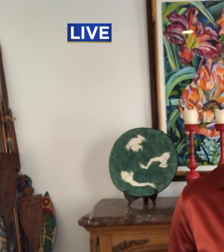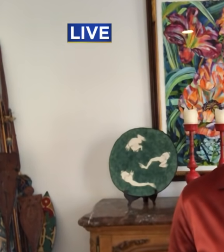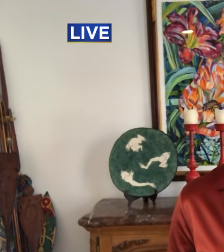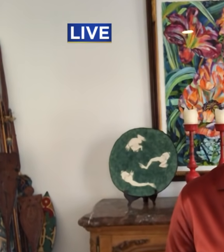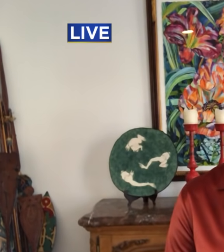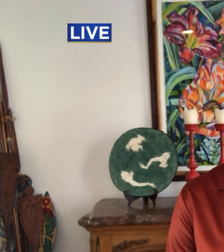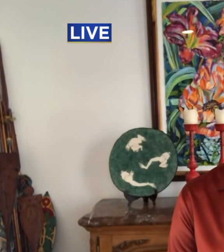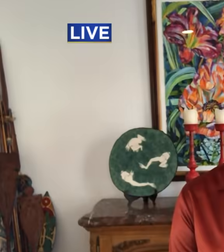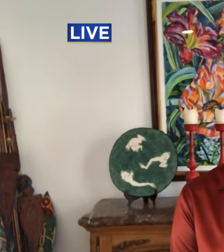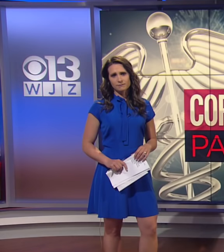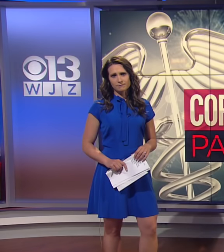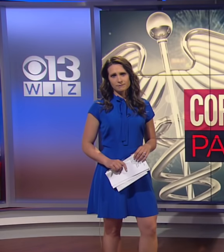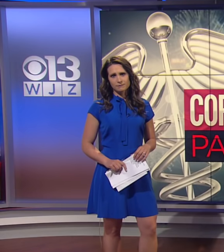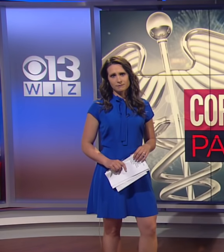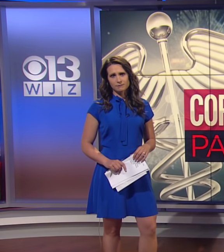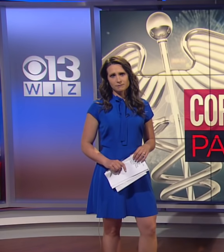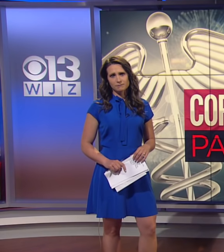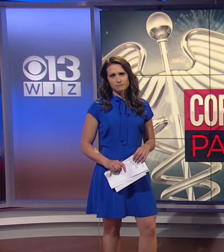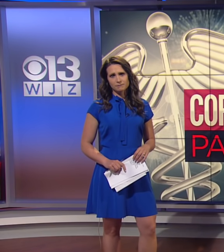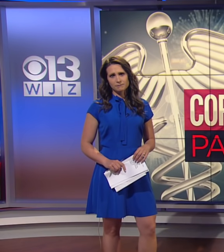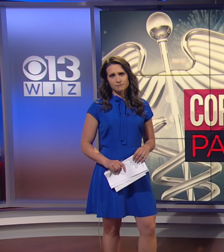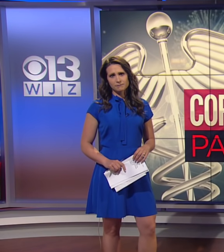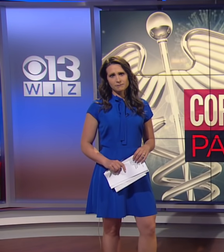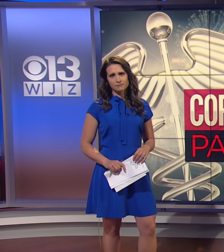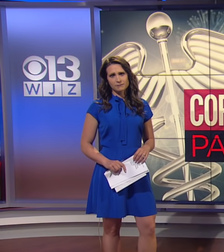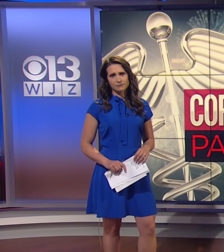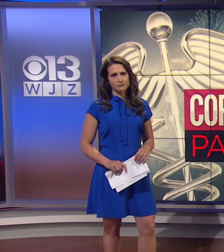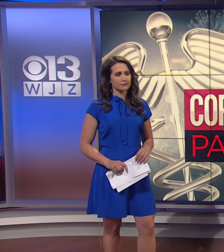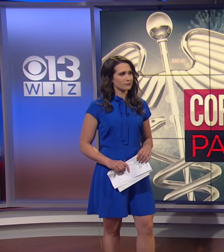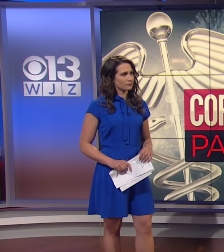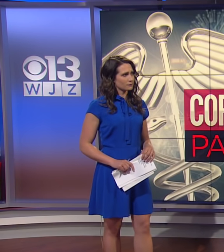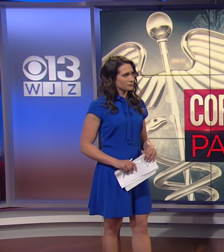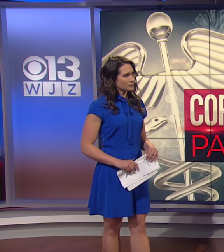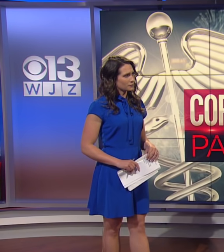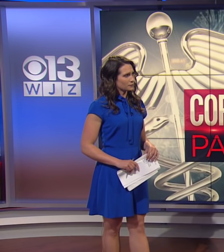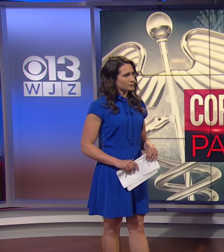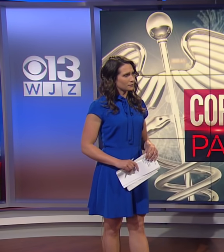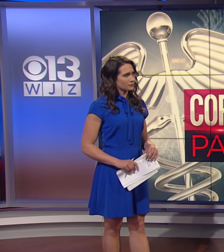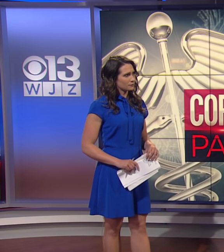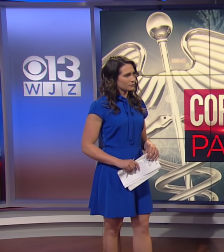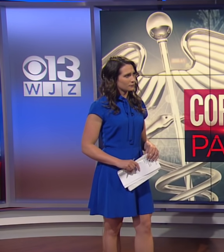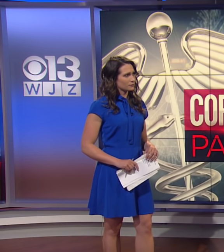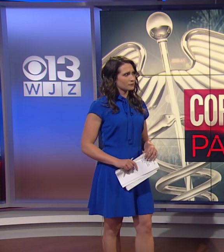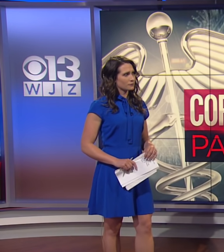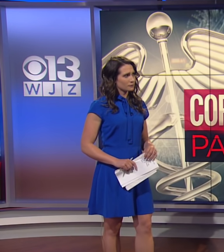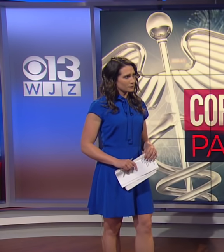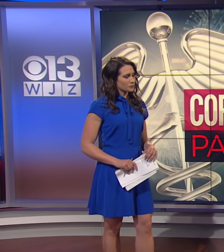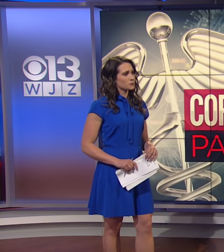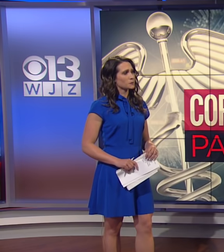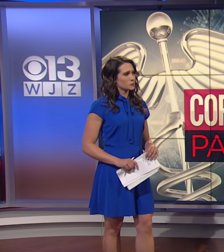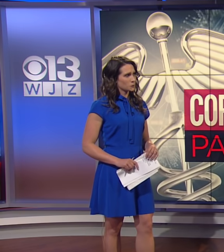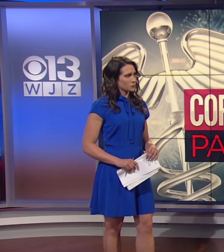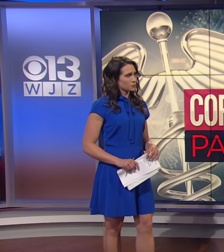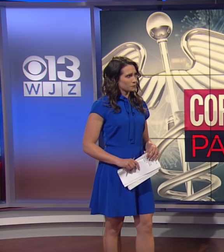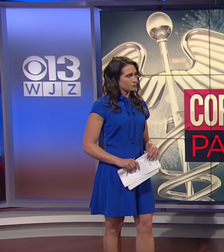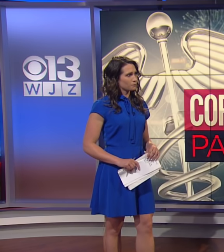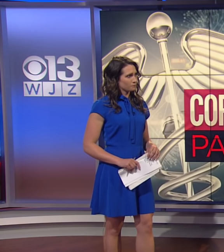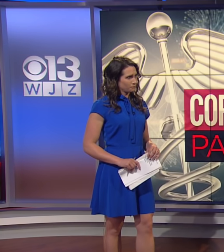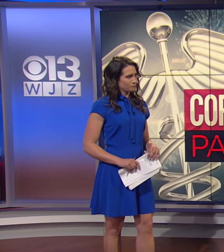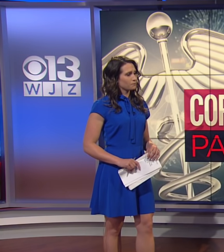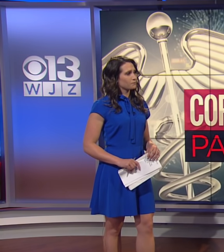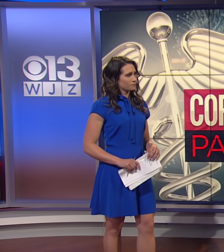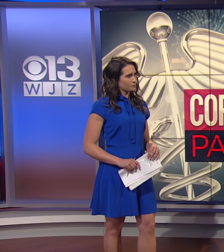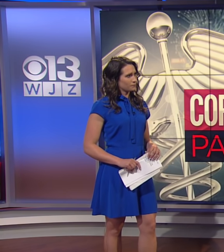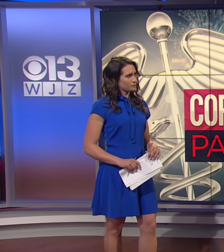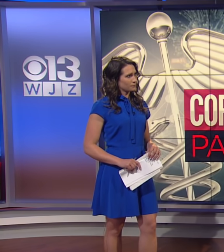people. Back to you. Denise, thank you very much. To that effect, the governor also pointed out that Maryland has been a leader of other states around